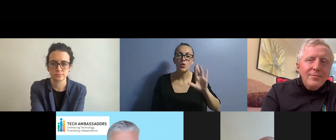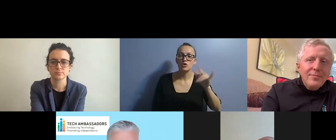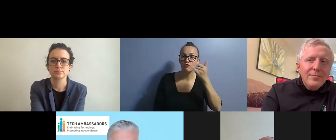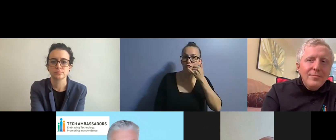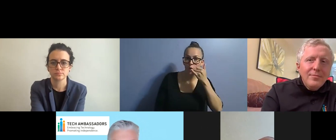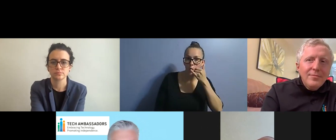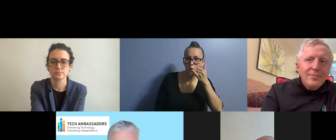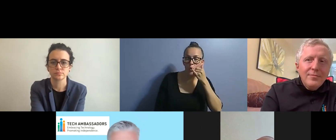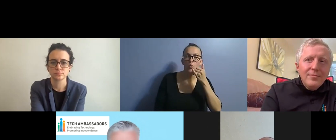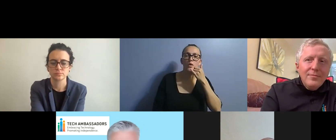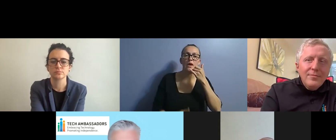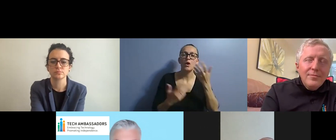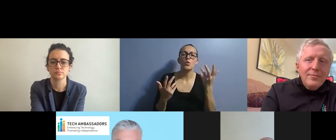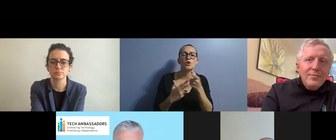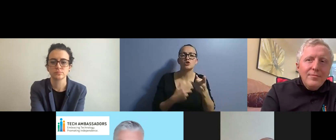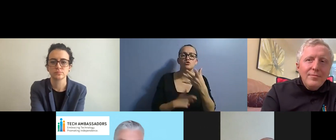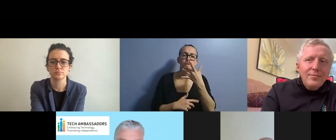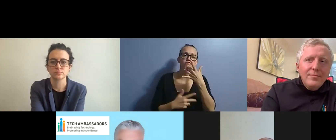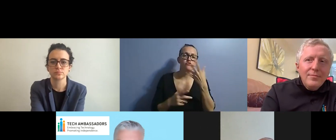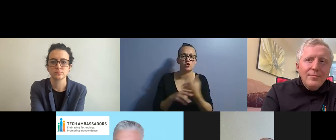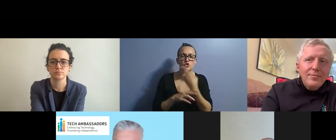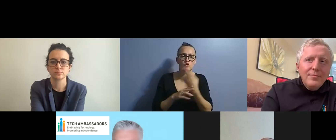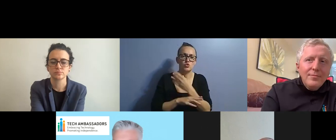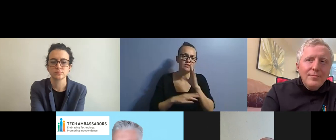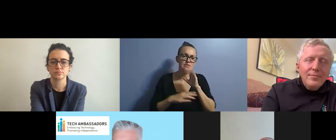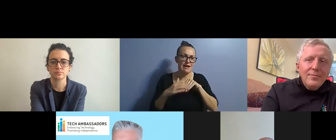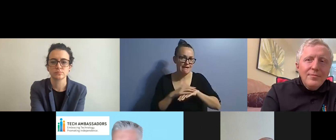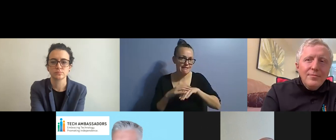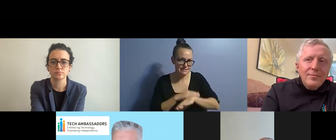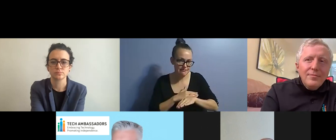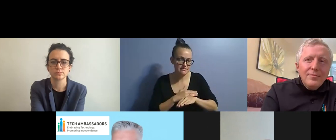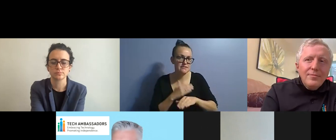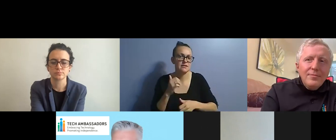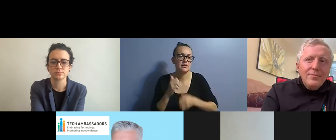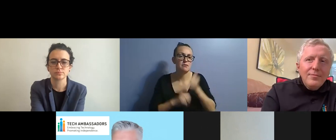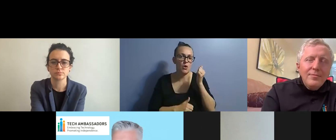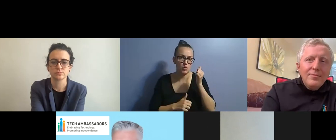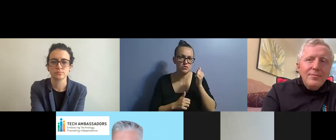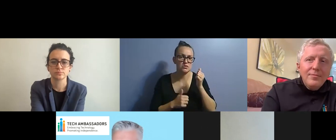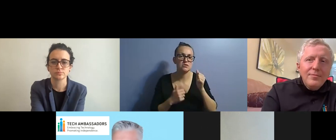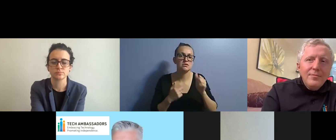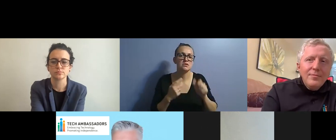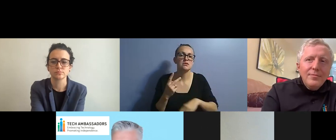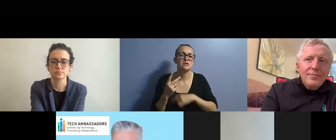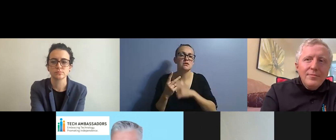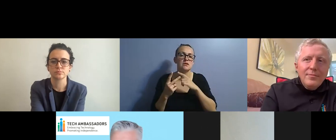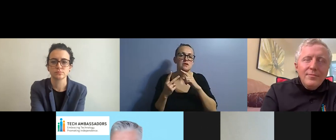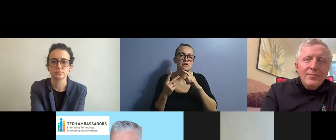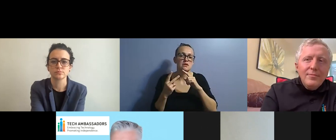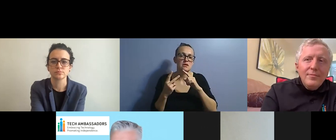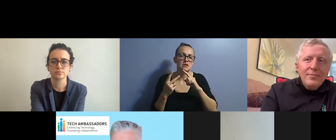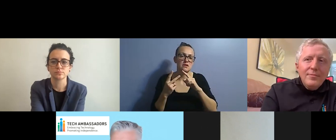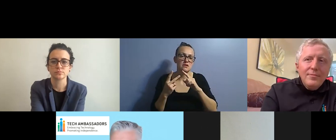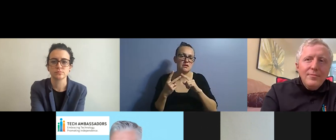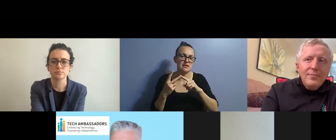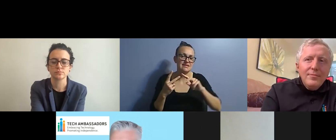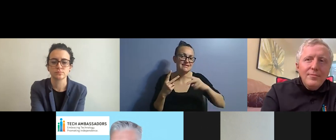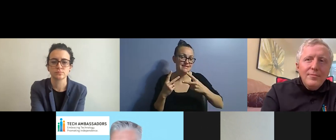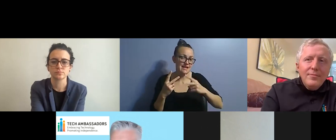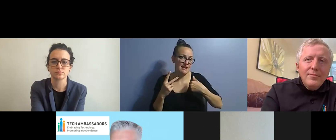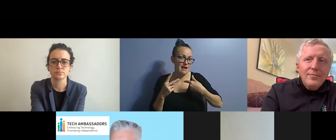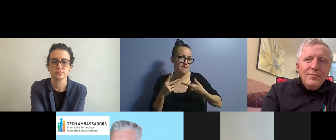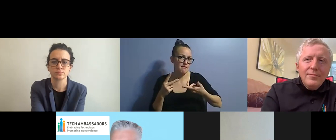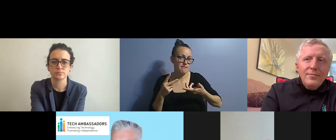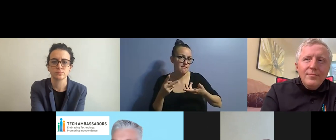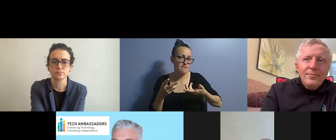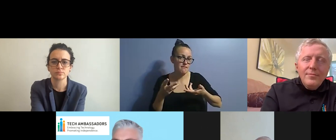my friends who have similar disabilities, and I wanted to run that by you. And then secondly, I'll ask you the same question I